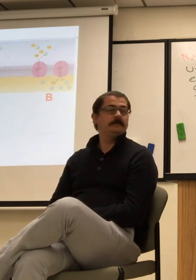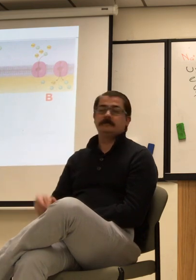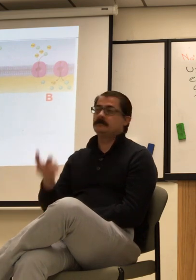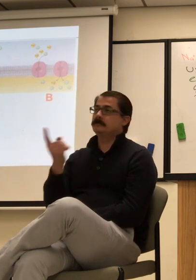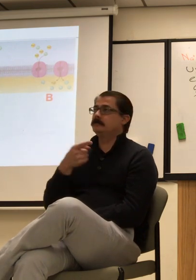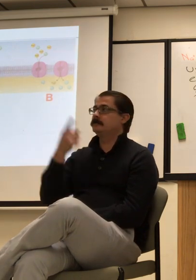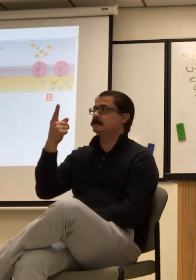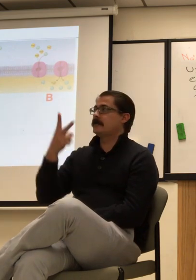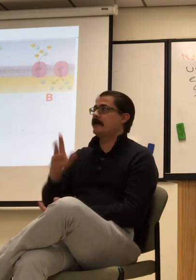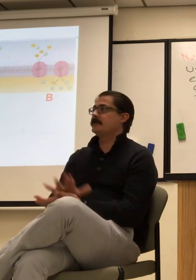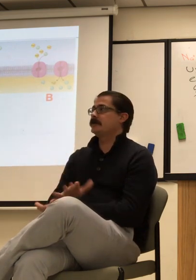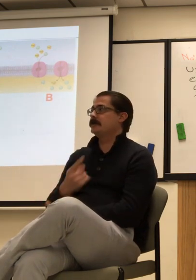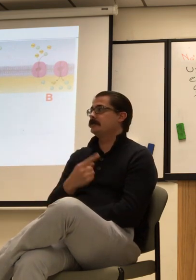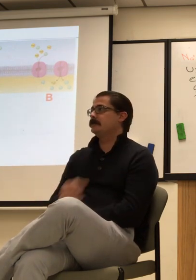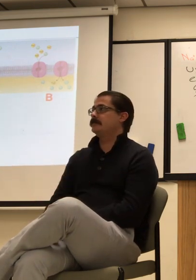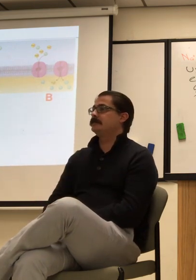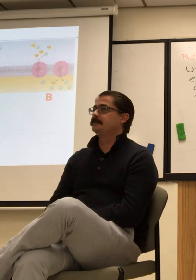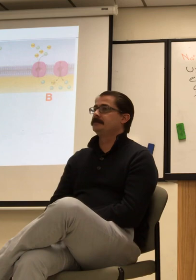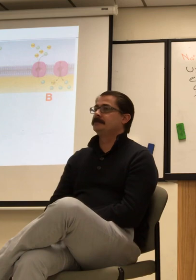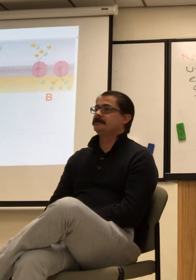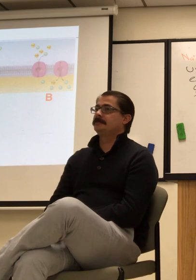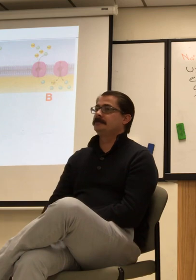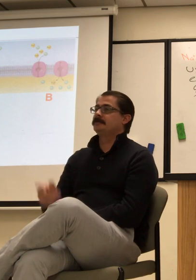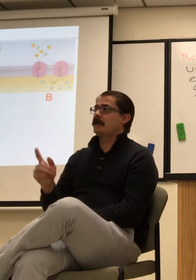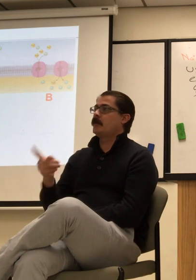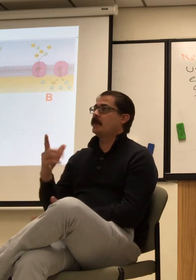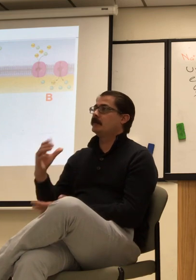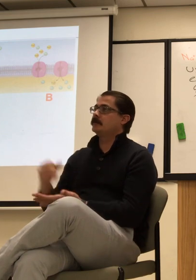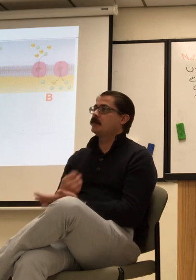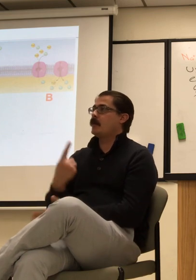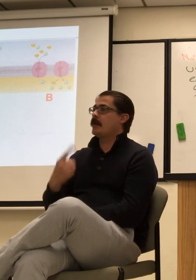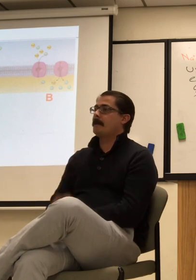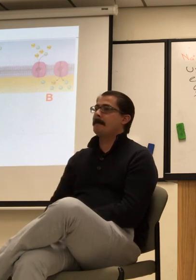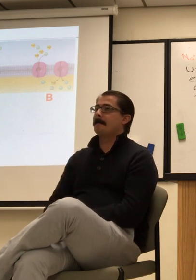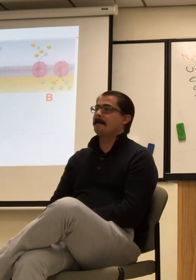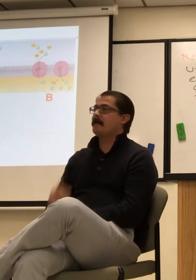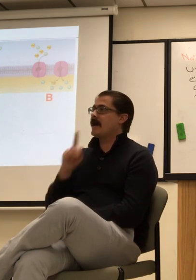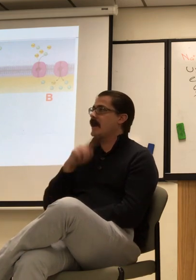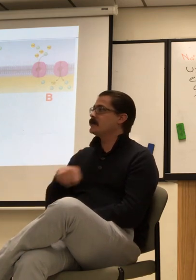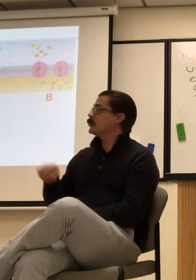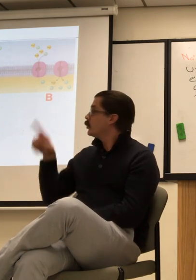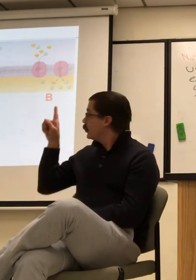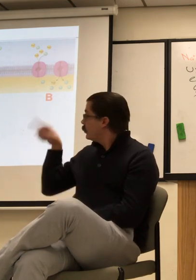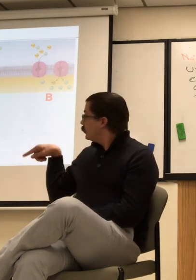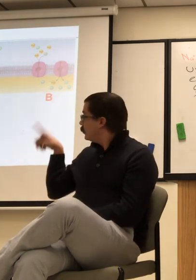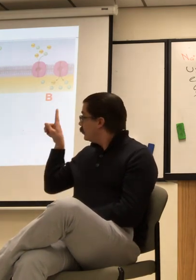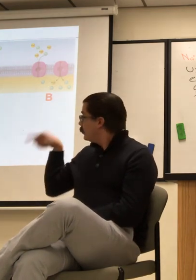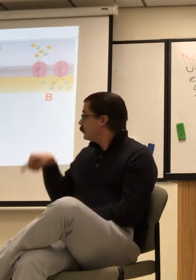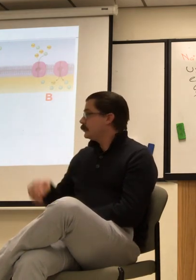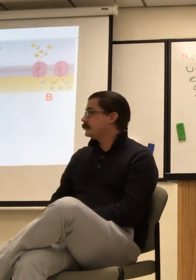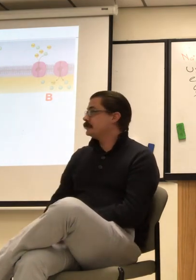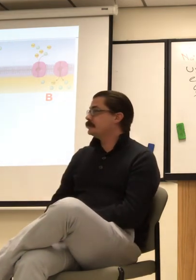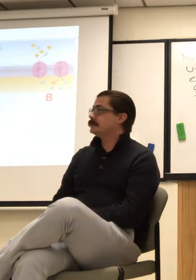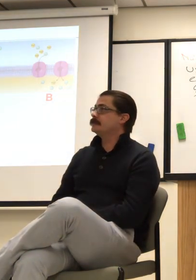Some half sheets. Let's take a moment. Everyone get one of these and answer those questions. Leave a pile here.